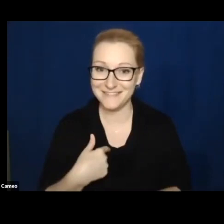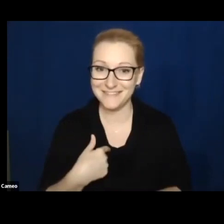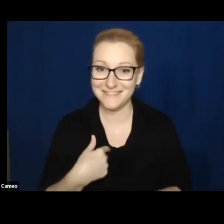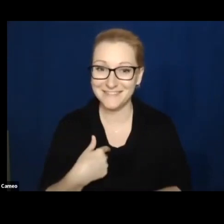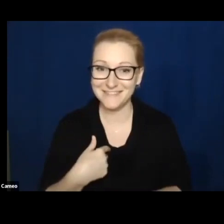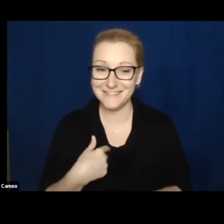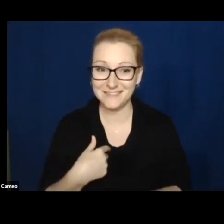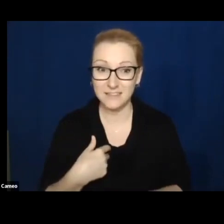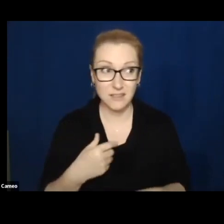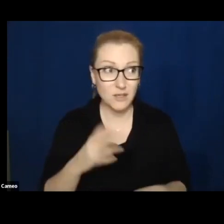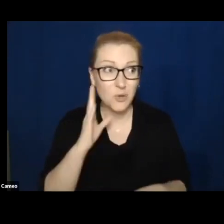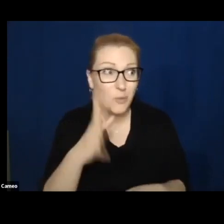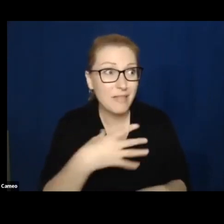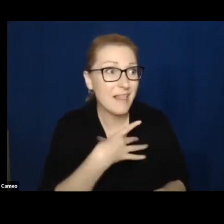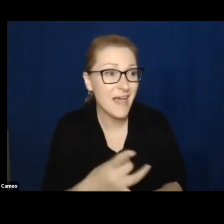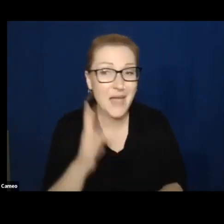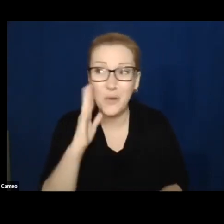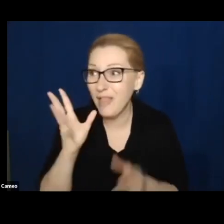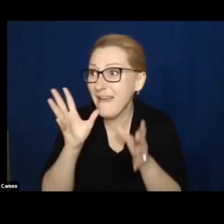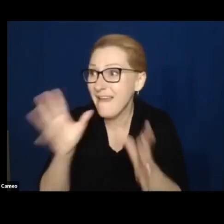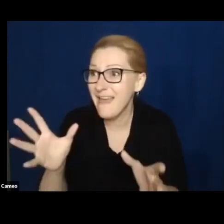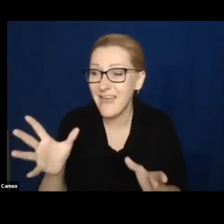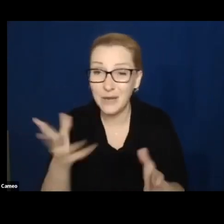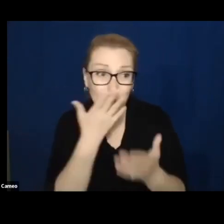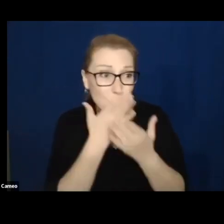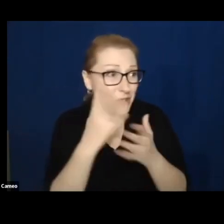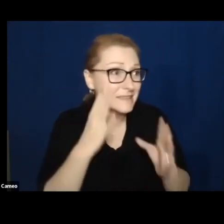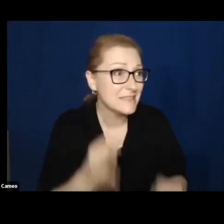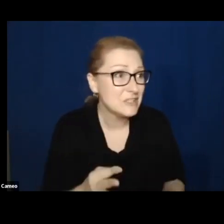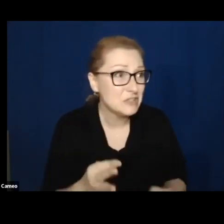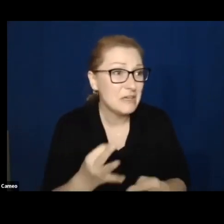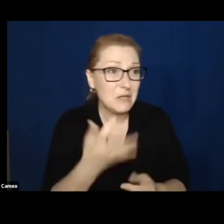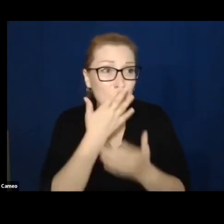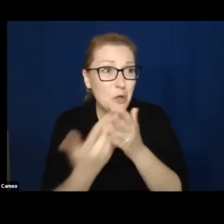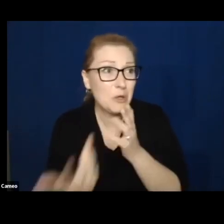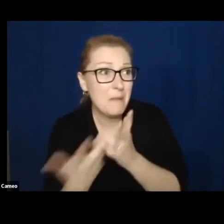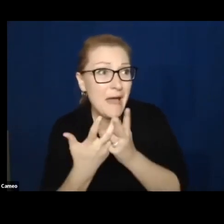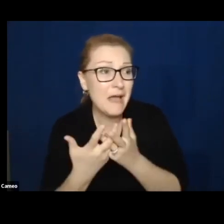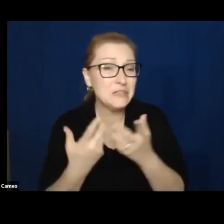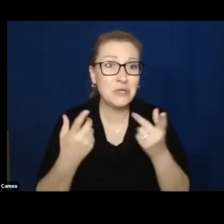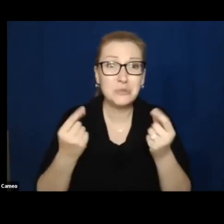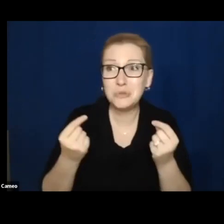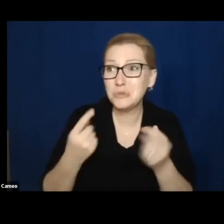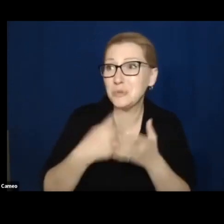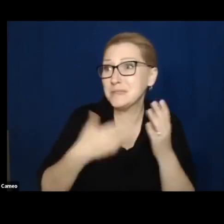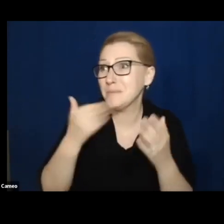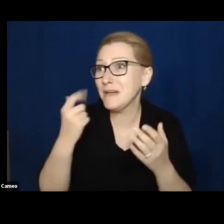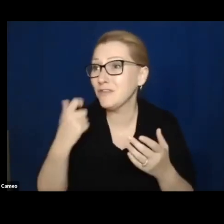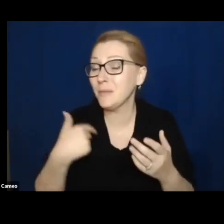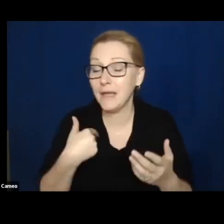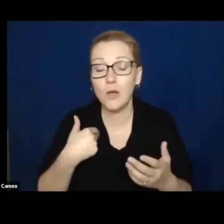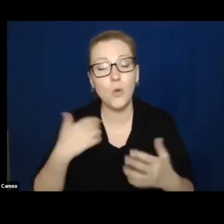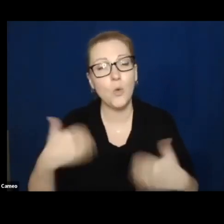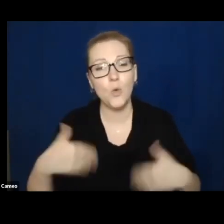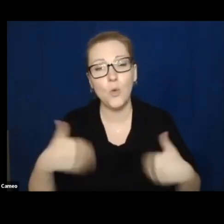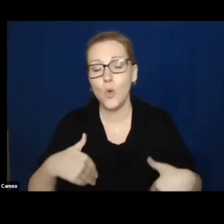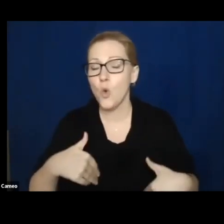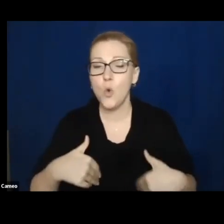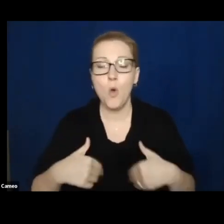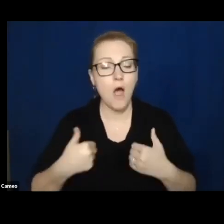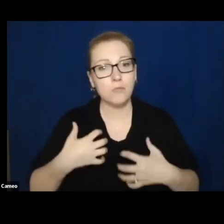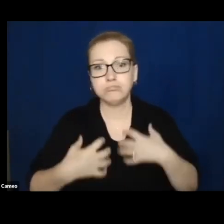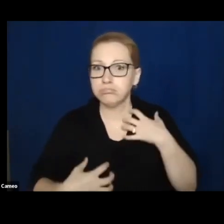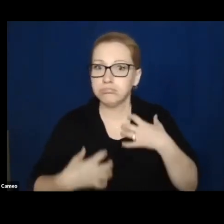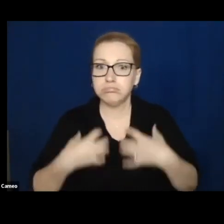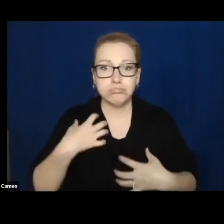Would I hate it? Was it a really good decision, or was it a what's best for me decision that I might not like in the